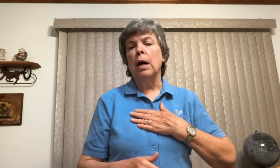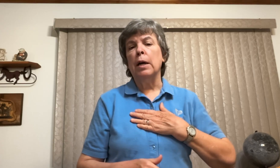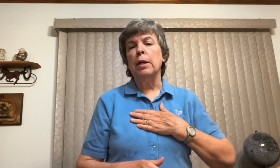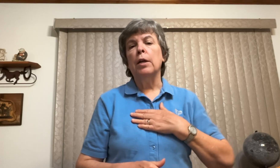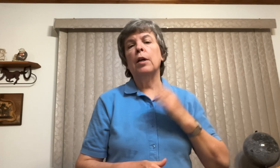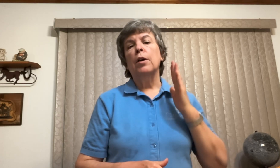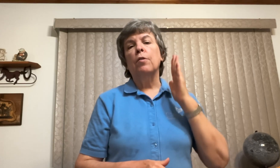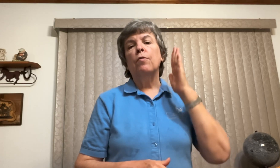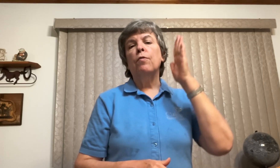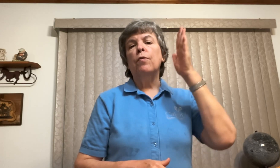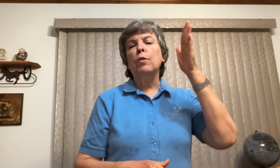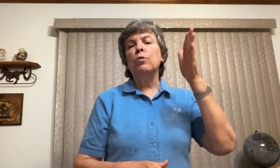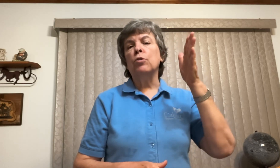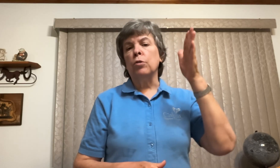my future.